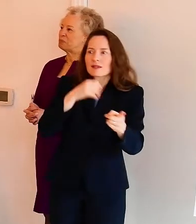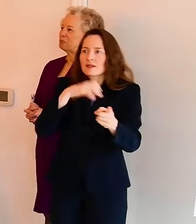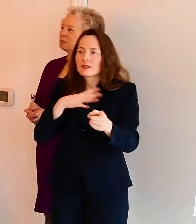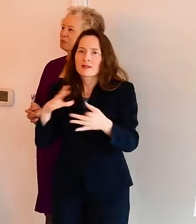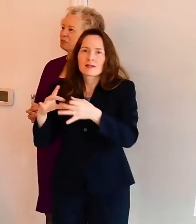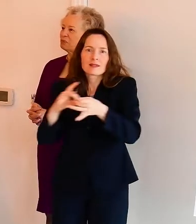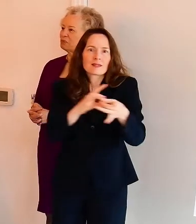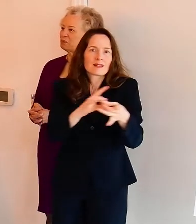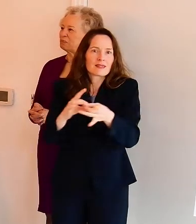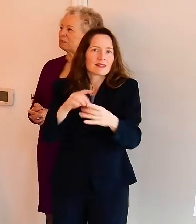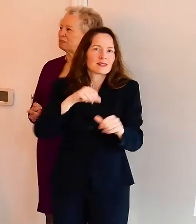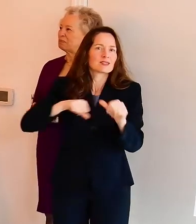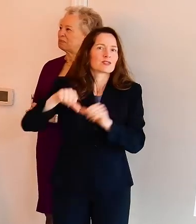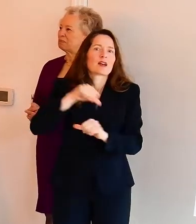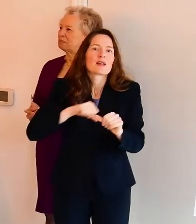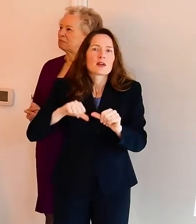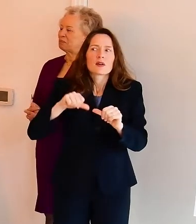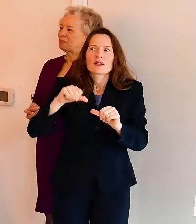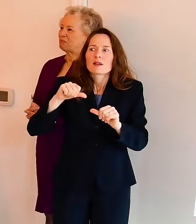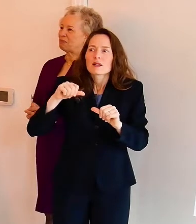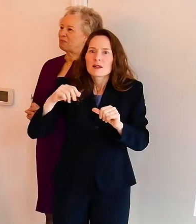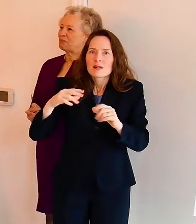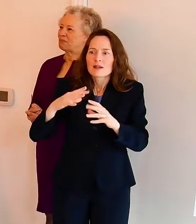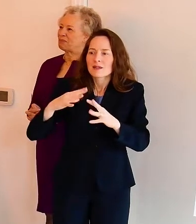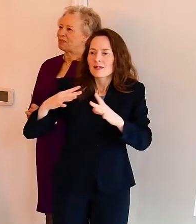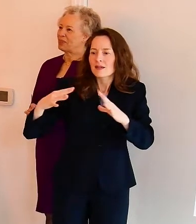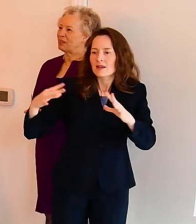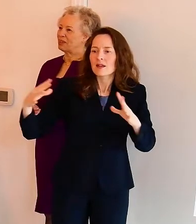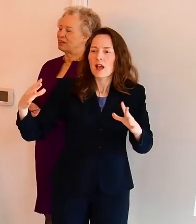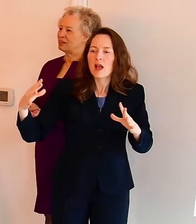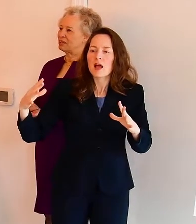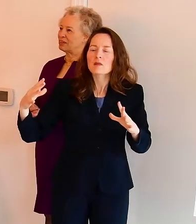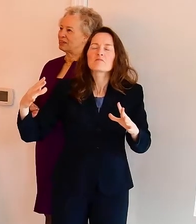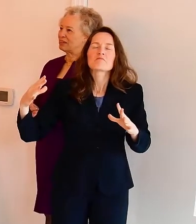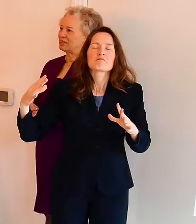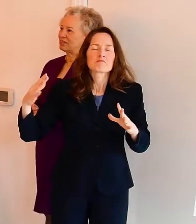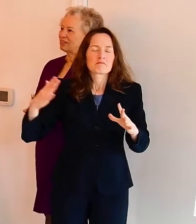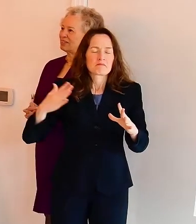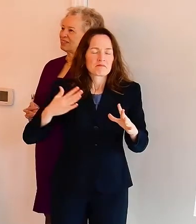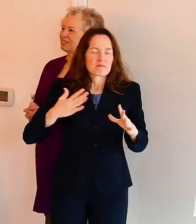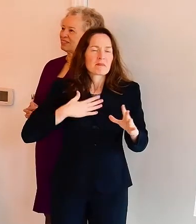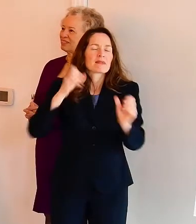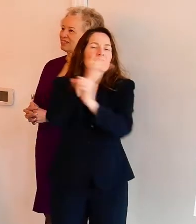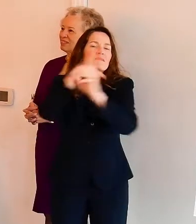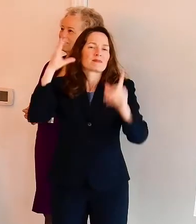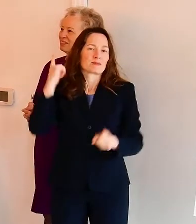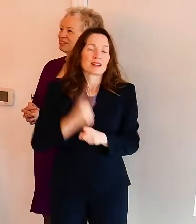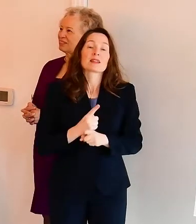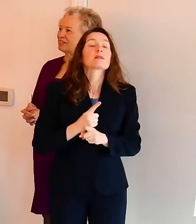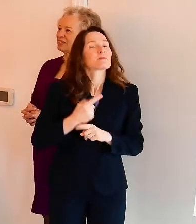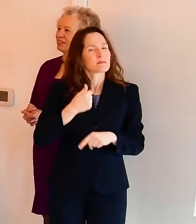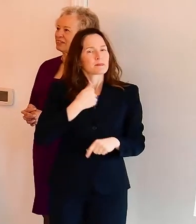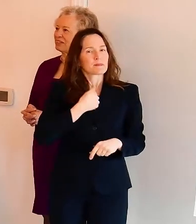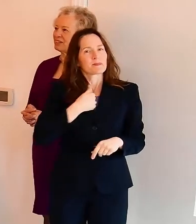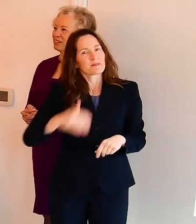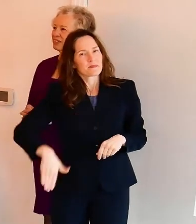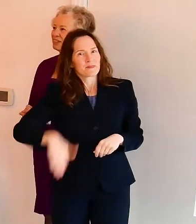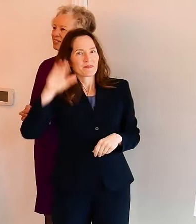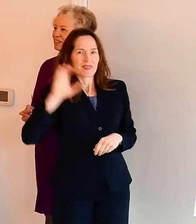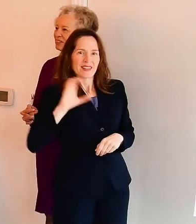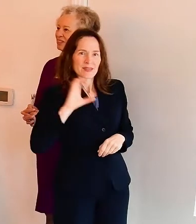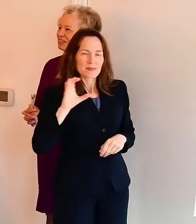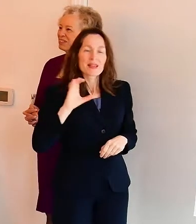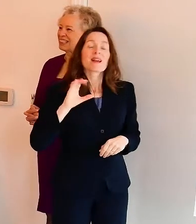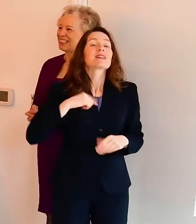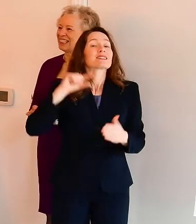building, and you know that your vision was right. I am a Columbia baby. I'm a product of the Howard County Public School System. Whoop,